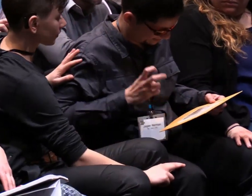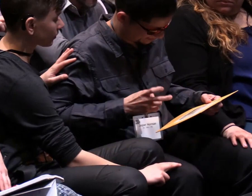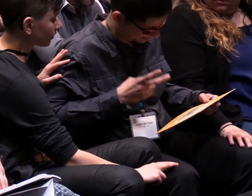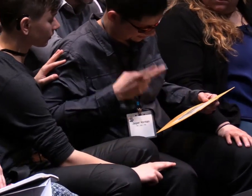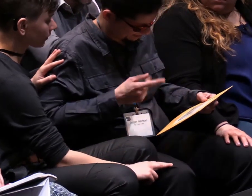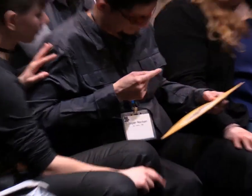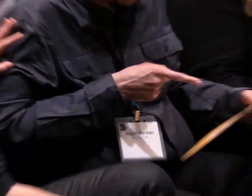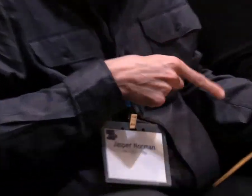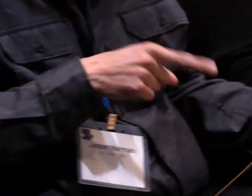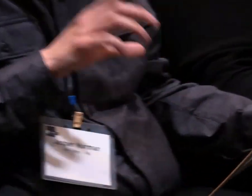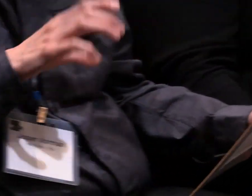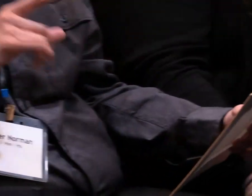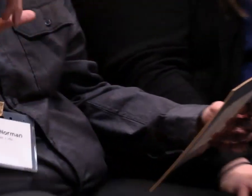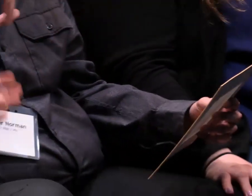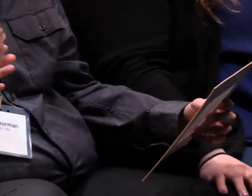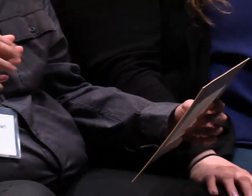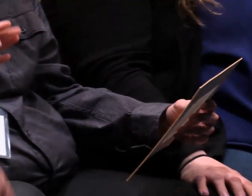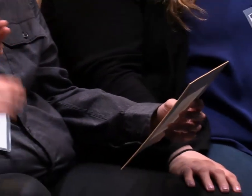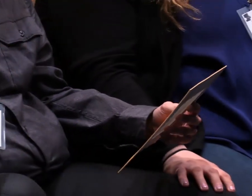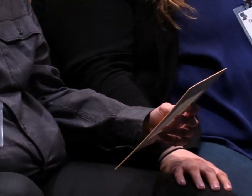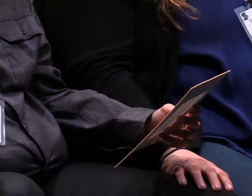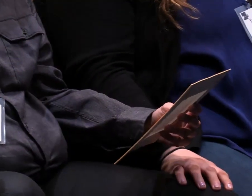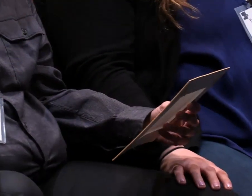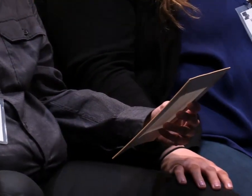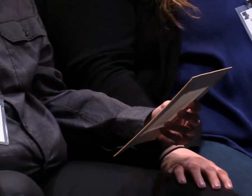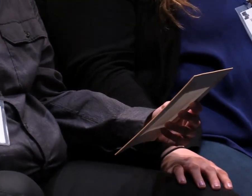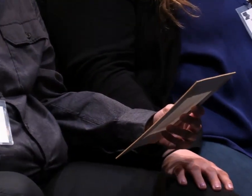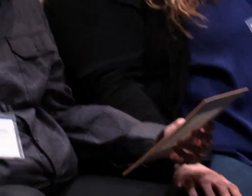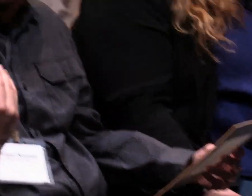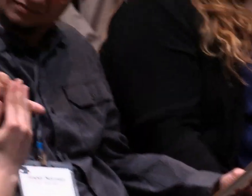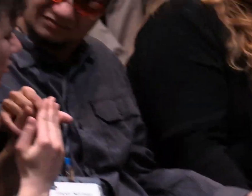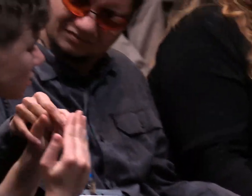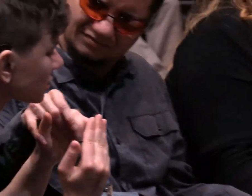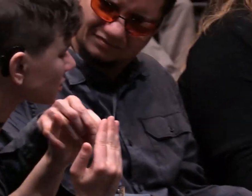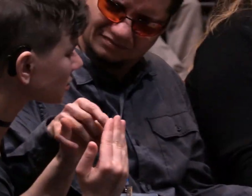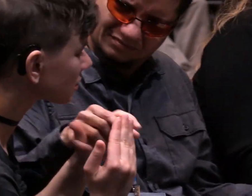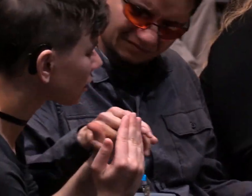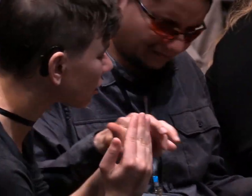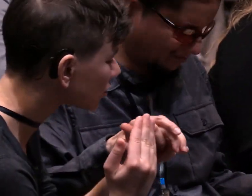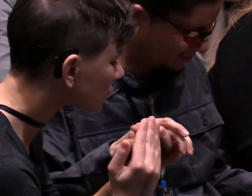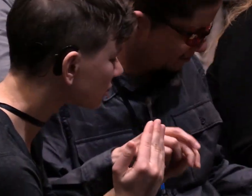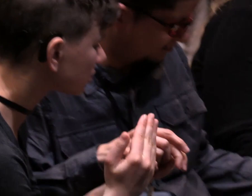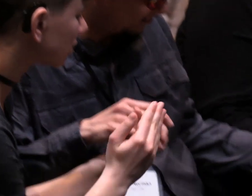Aaron is from NTID, National Technical Institute for the Deaf, in Rochester, New York.